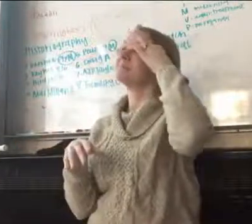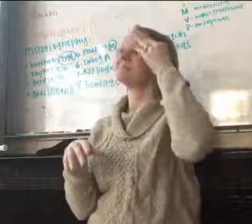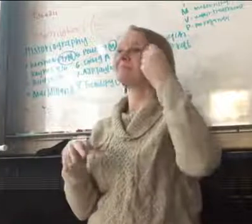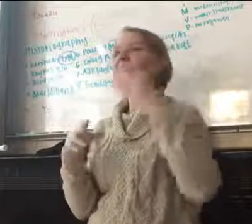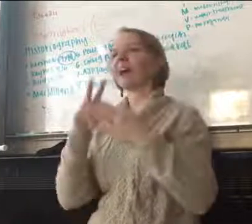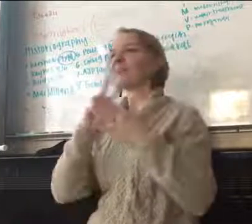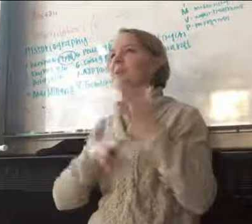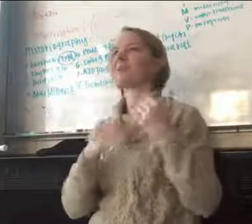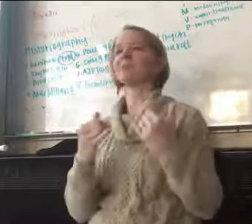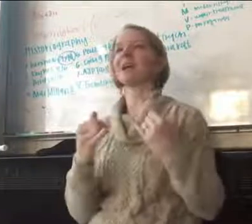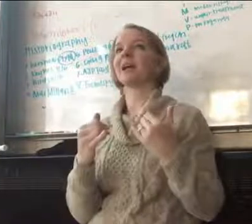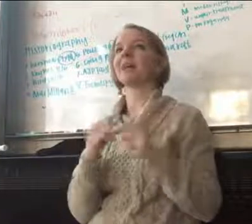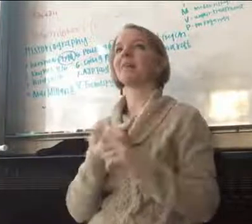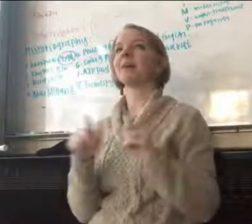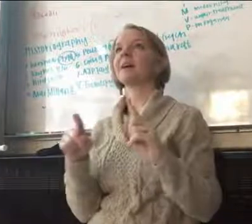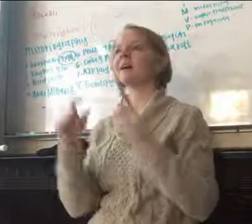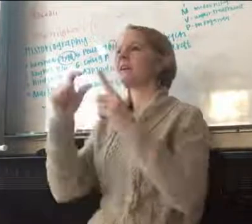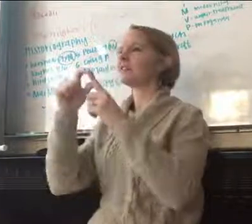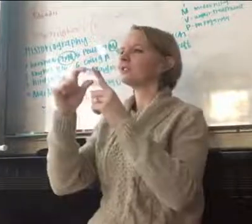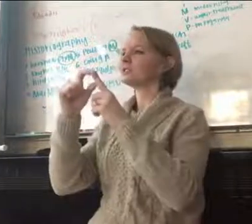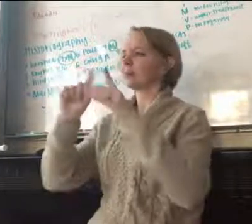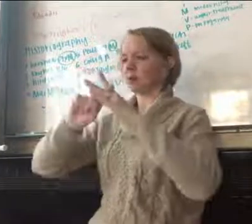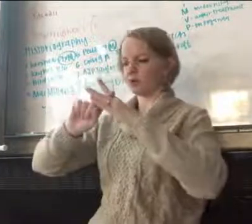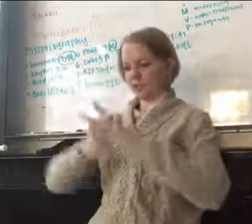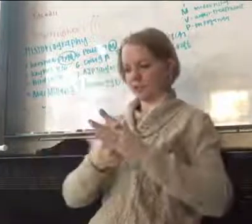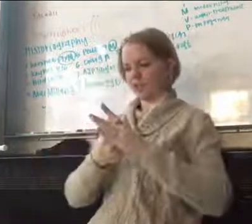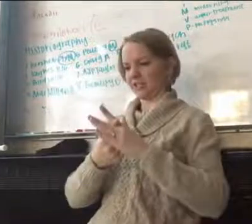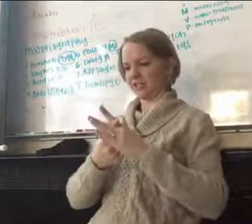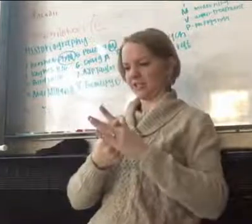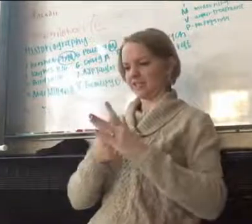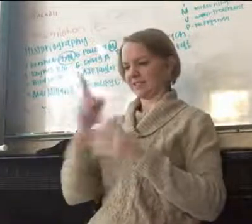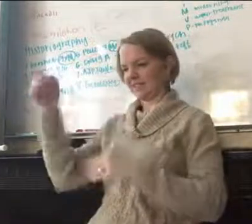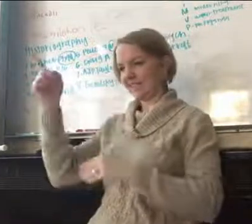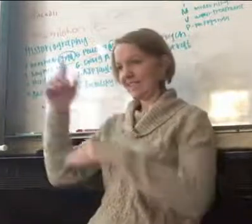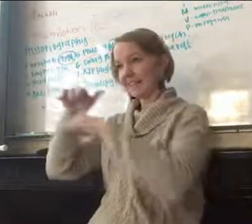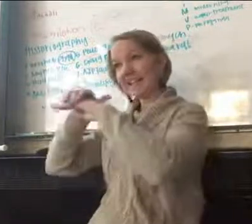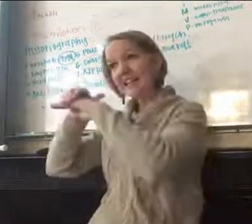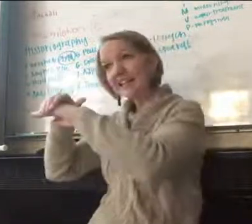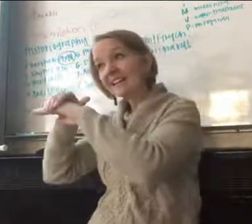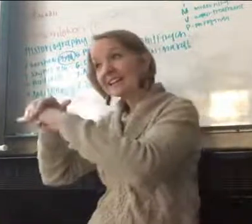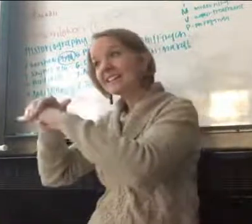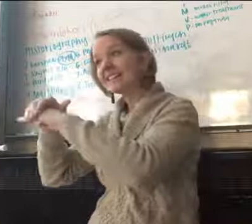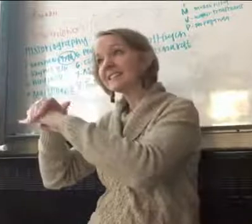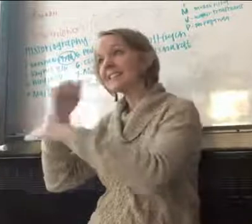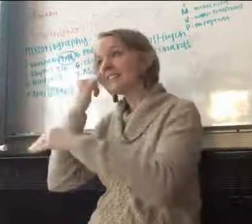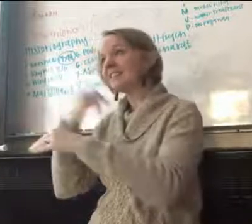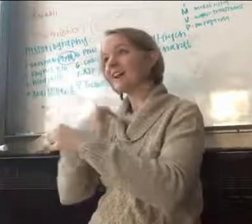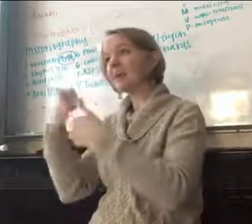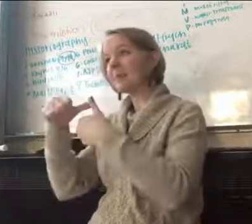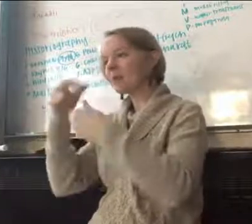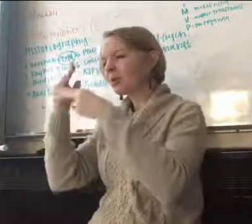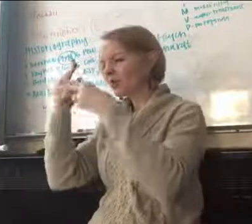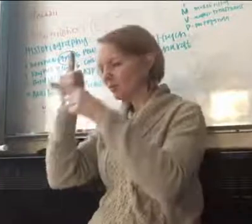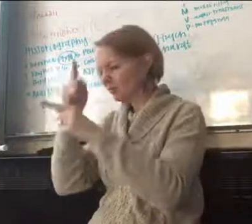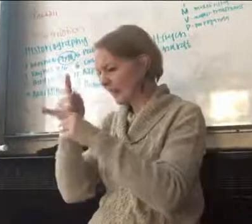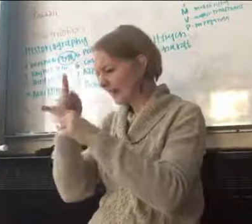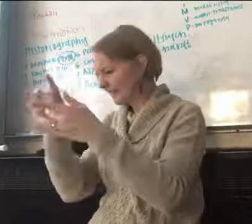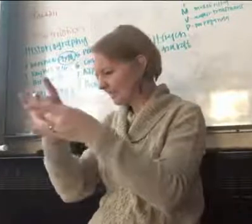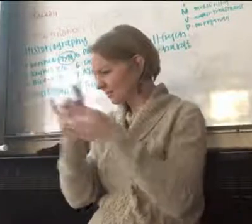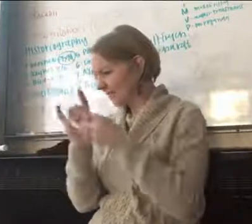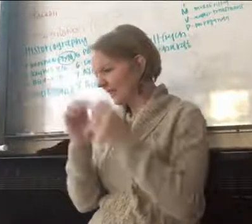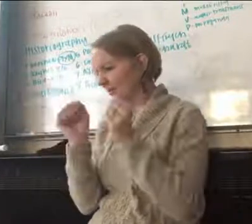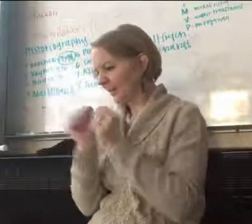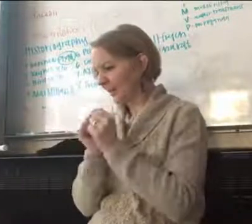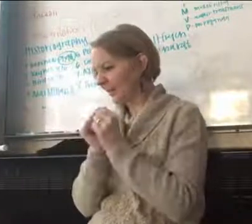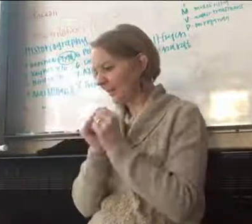And I read this today. The term originates actually in England. And if I remember correctly, it had something to do with